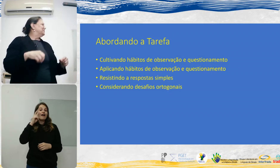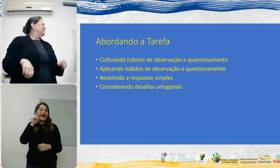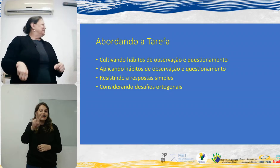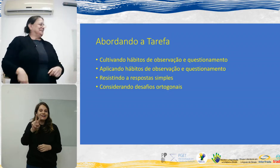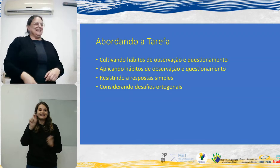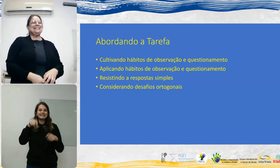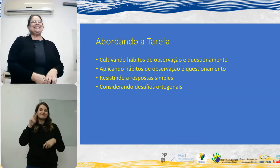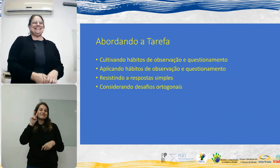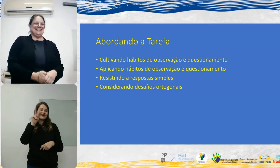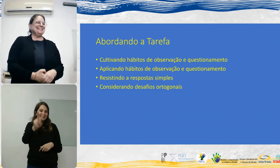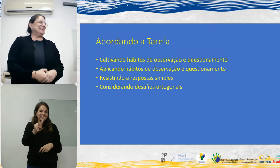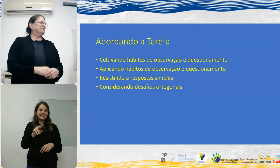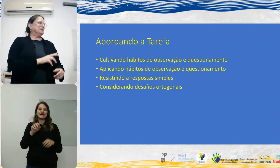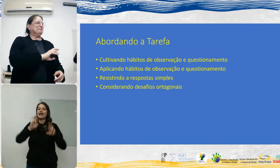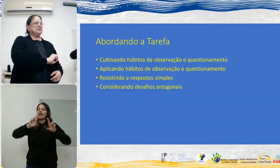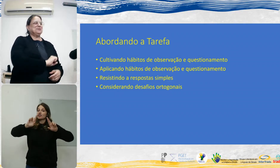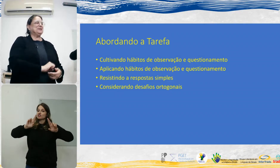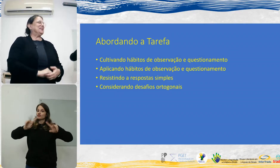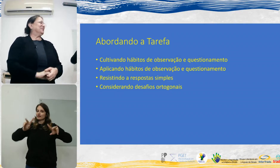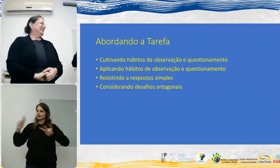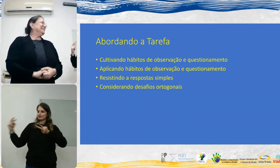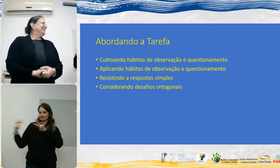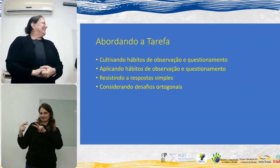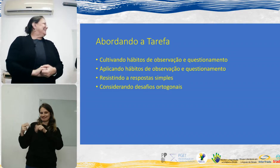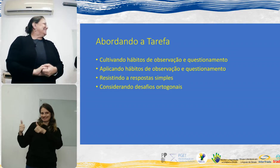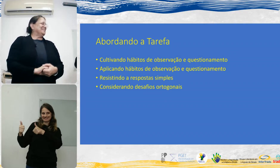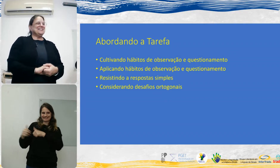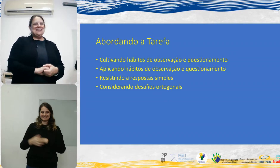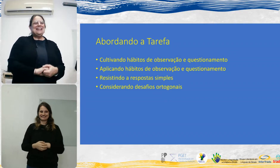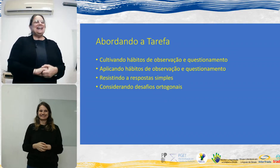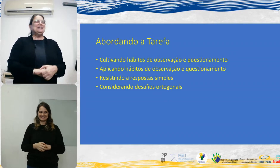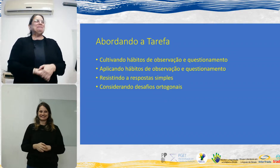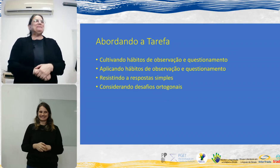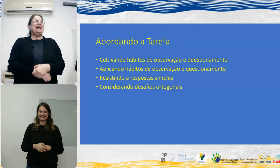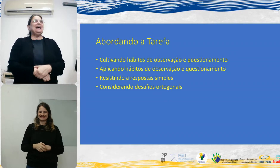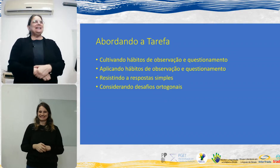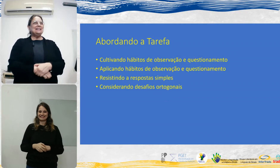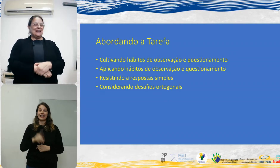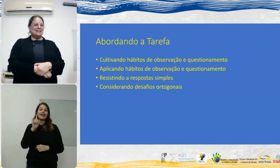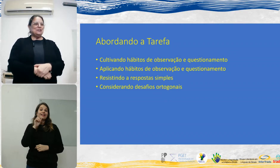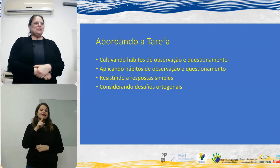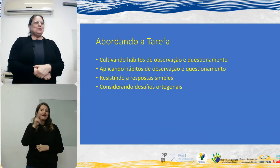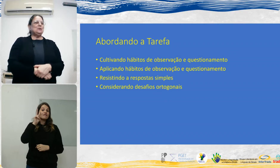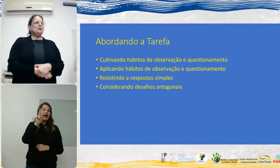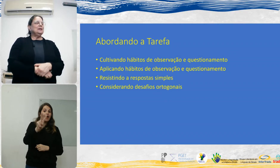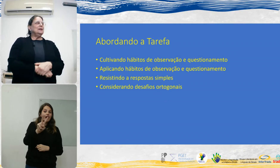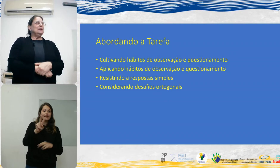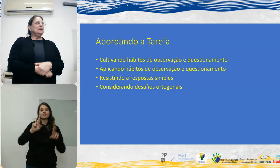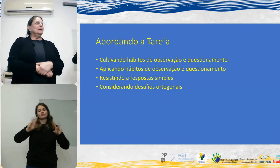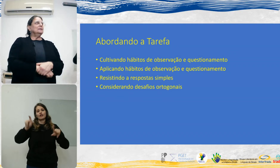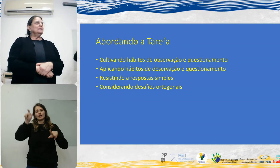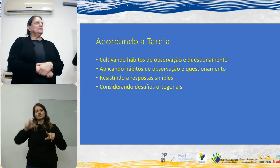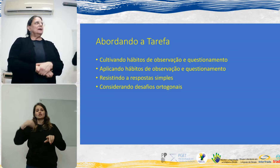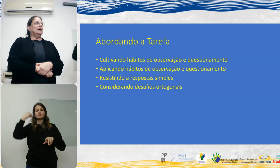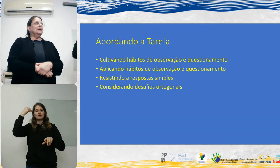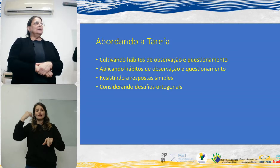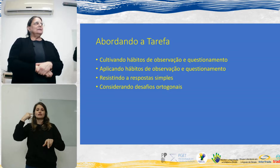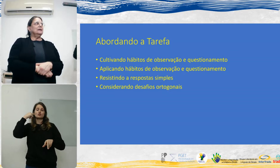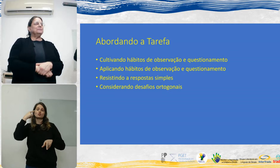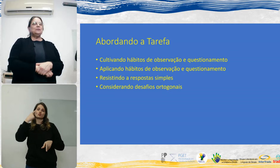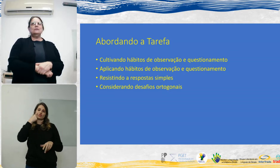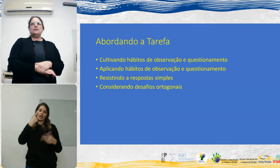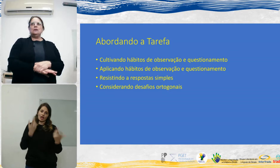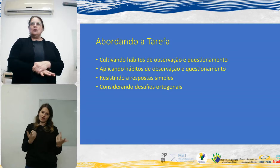Oh, yes, I want to make sure we got that. Thank you. And so